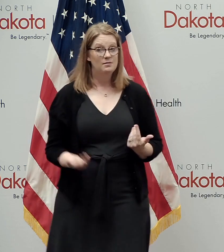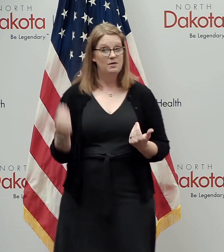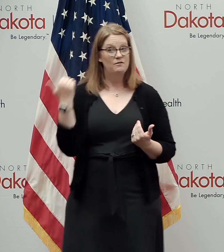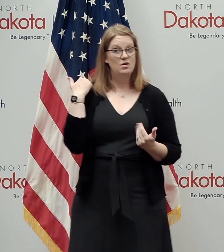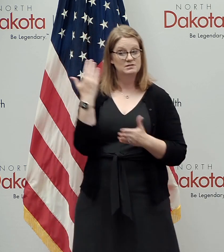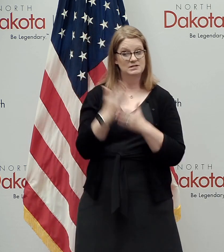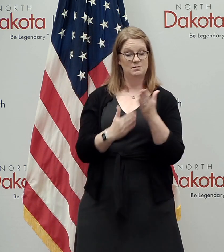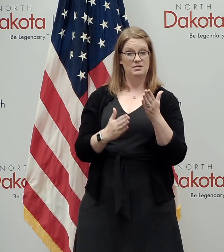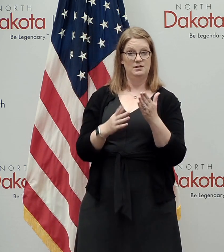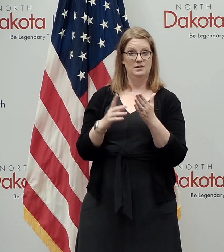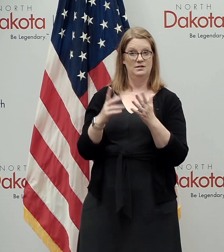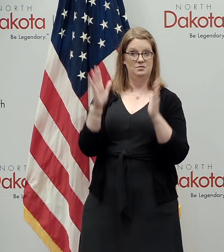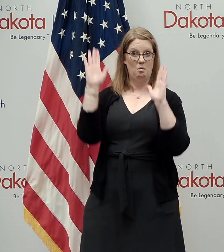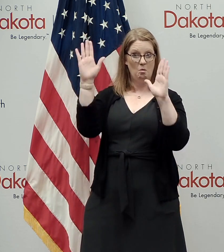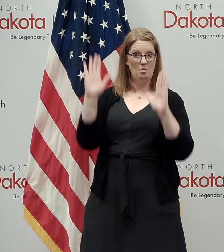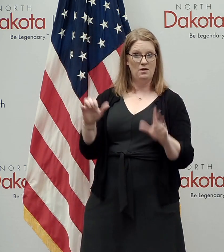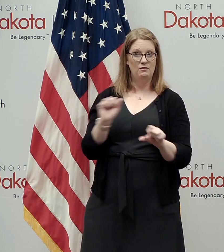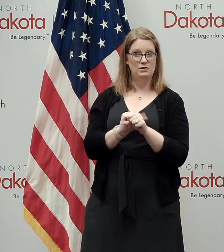communities have done